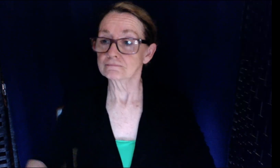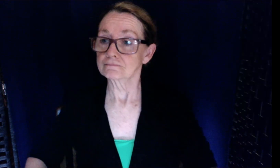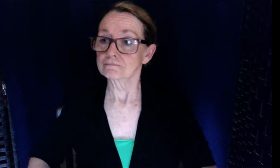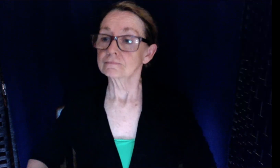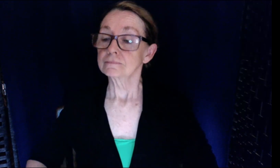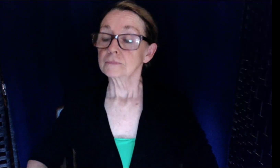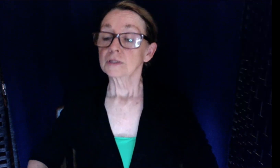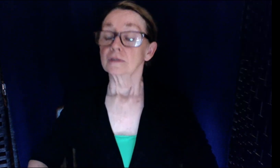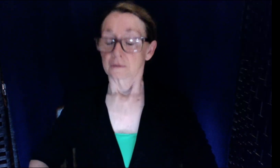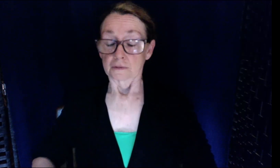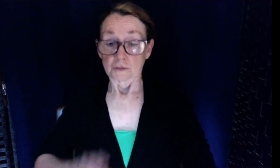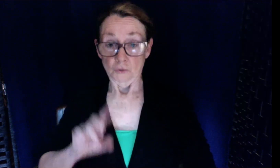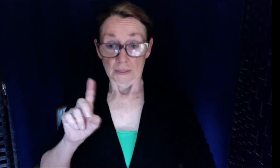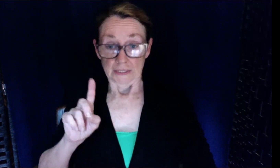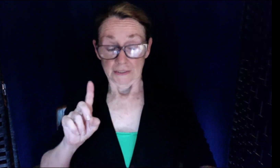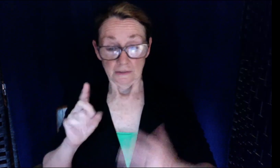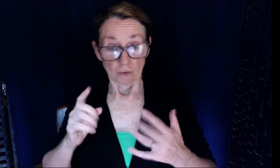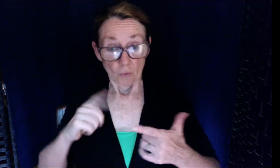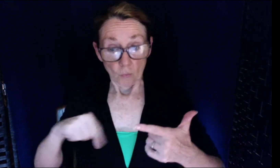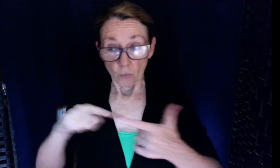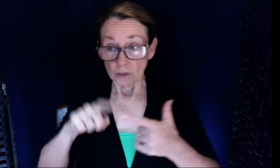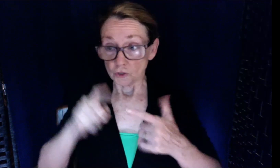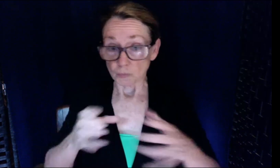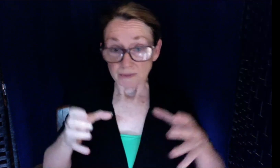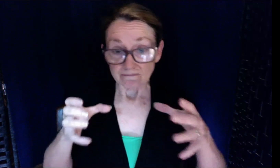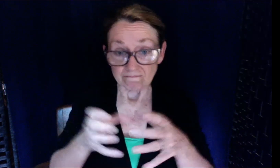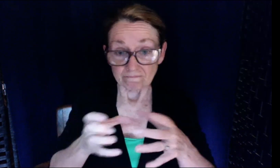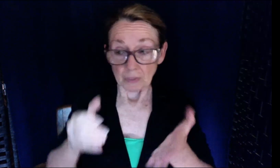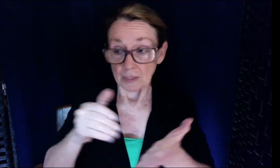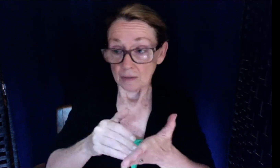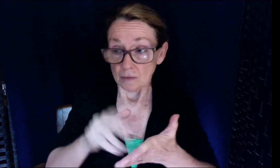So when would we like to regroup, like in another 2 weeks or so?